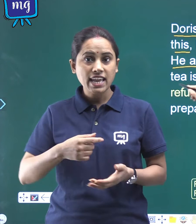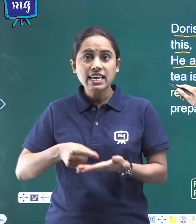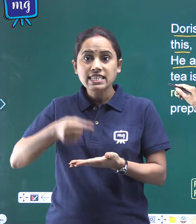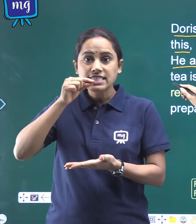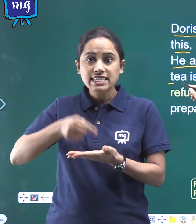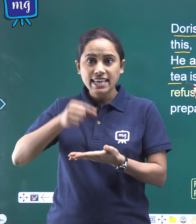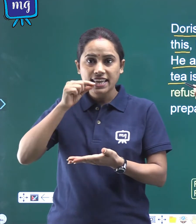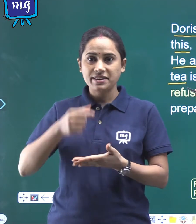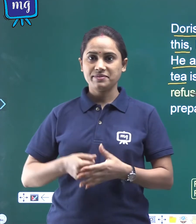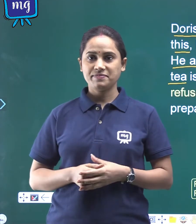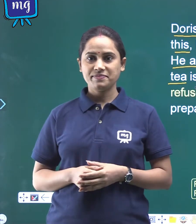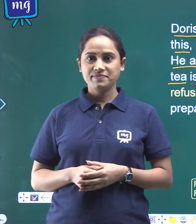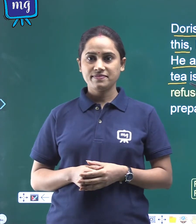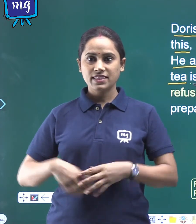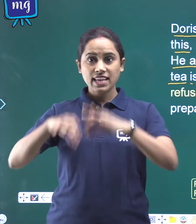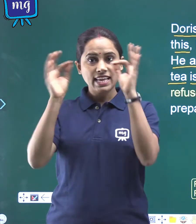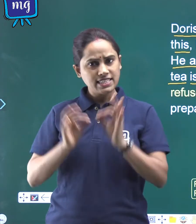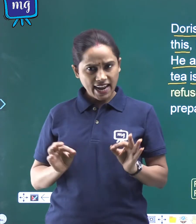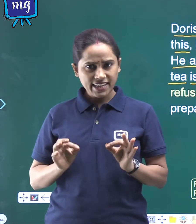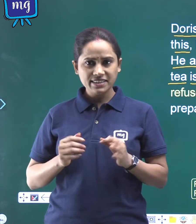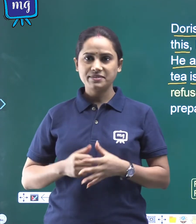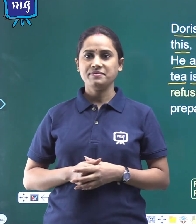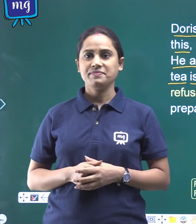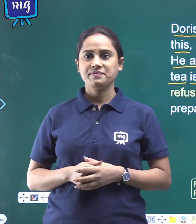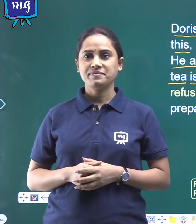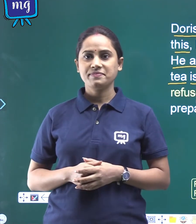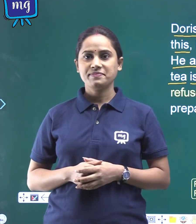tea is ready.